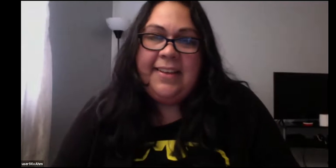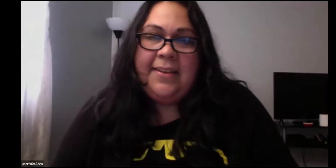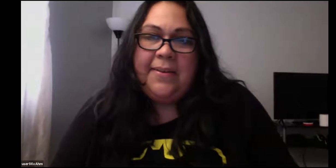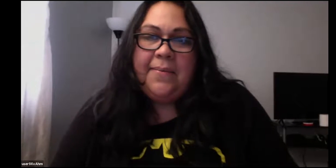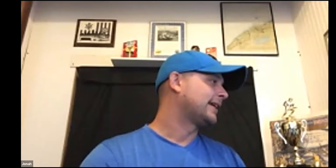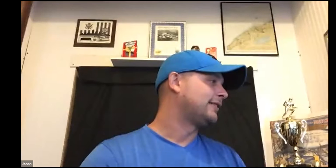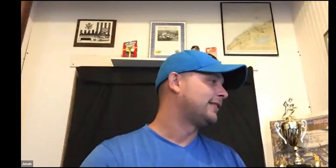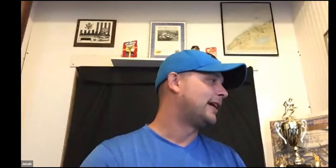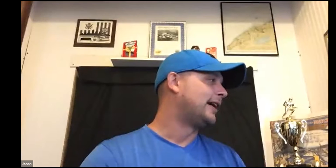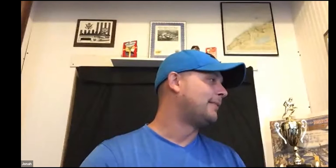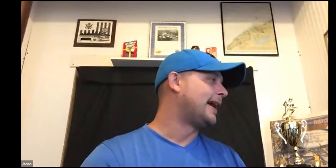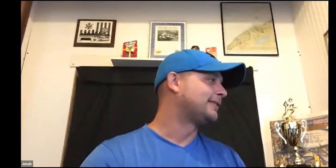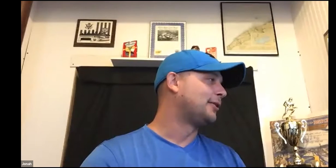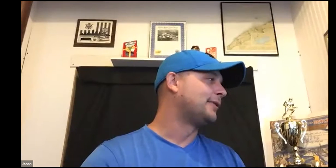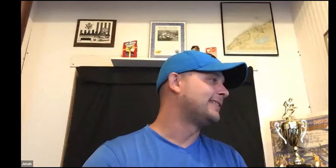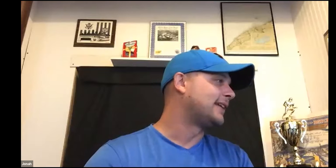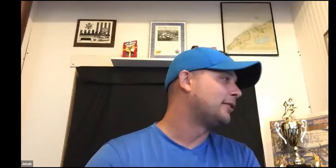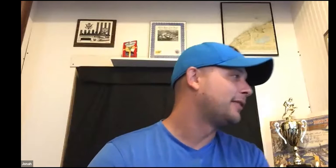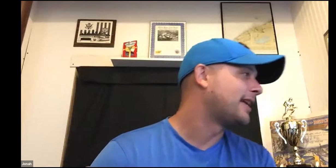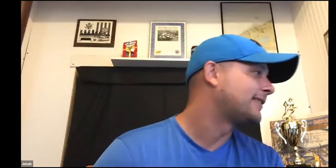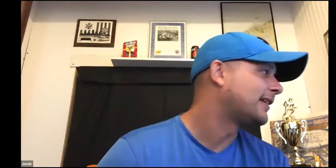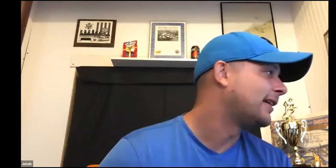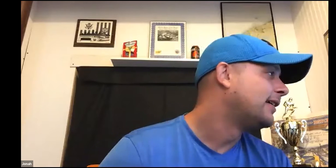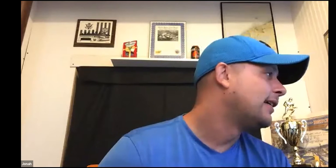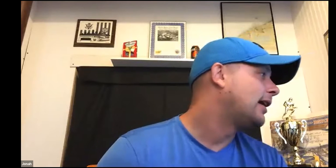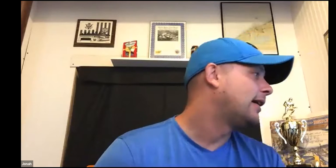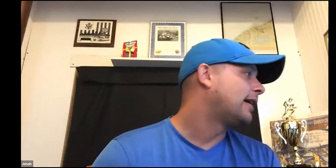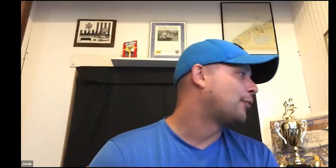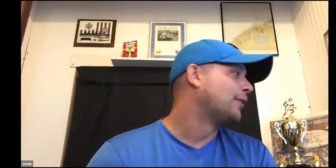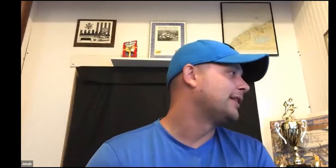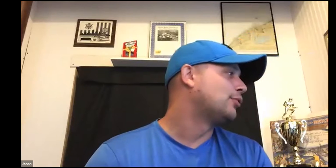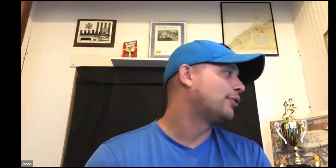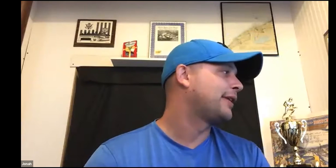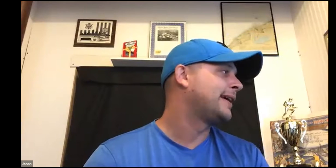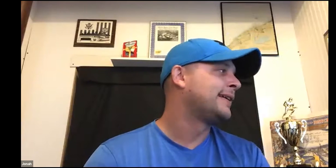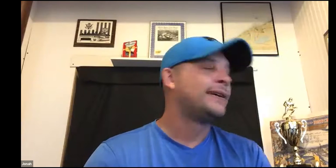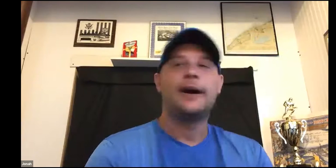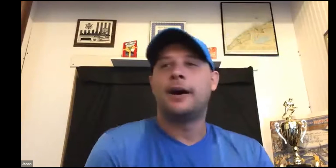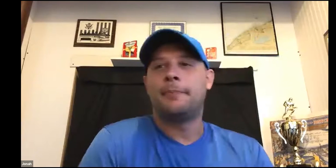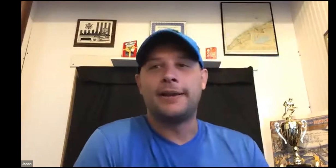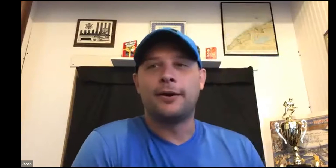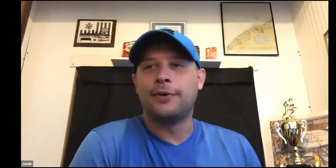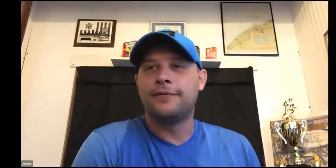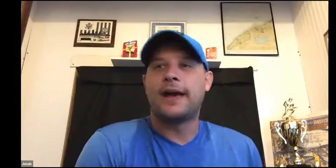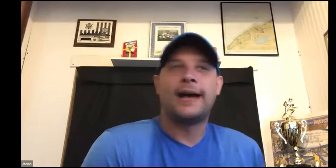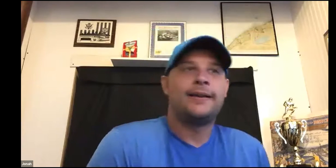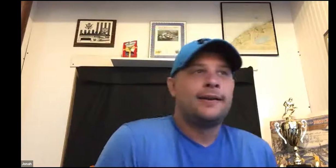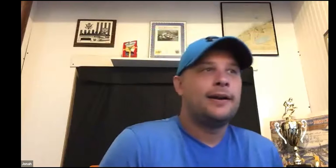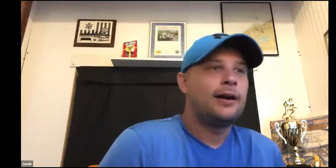Thanks, Raquel. As always, I know that that's a really cool thing. I know we've had